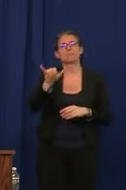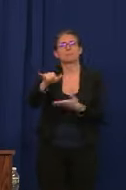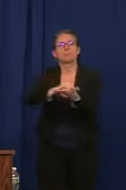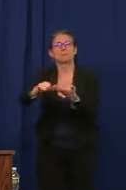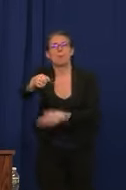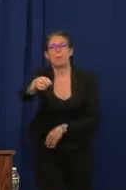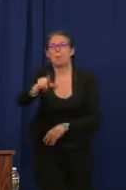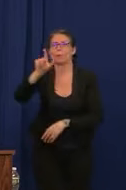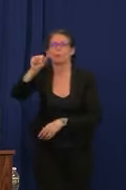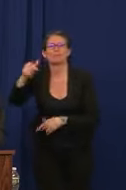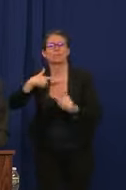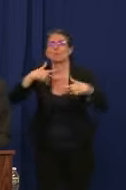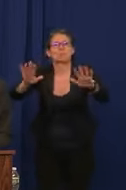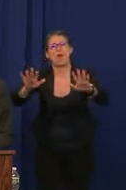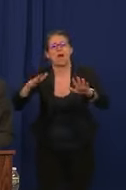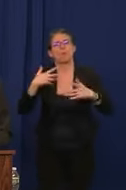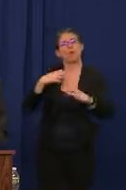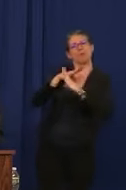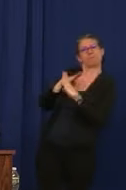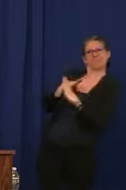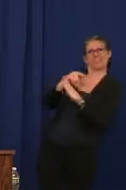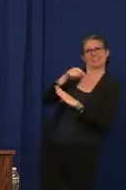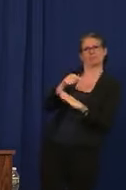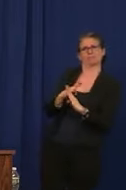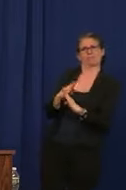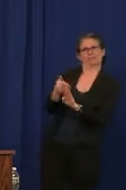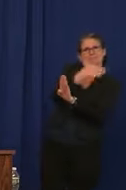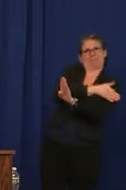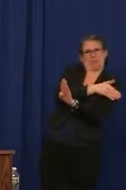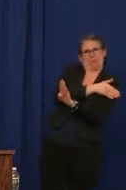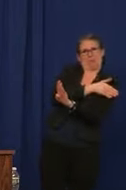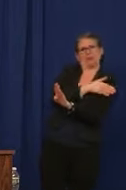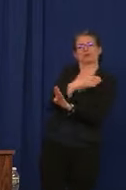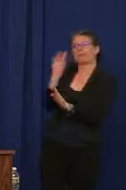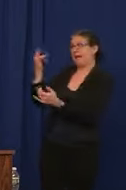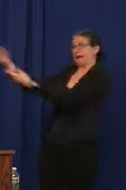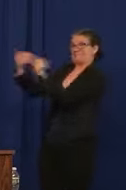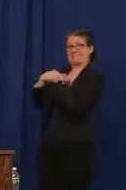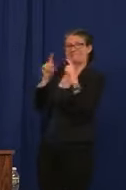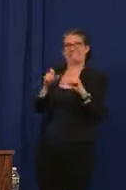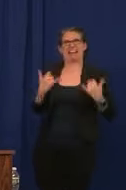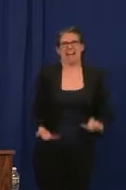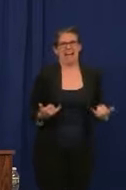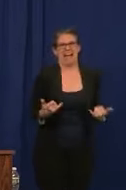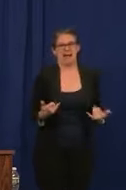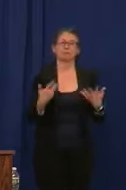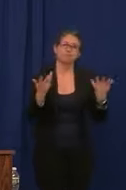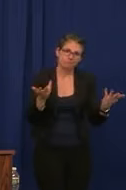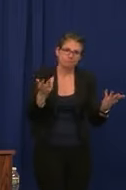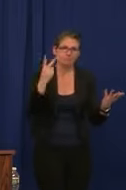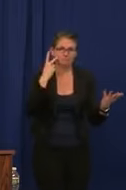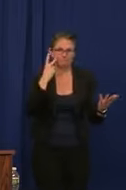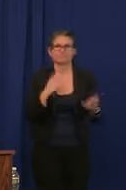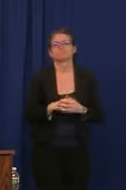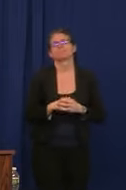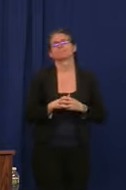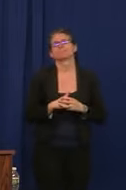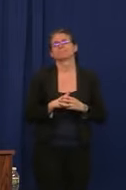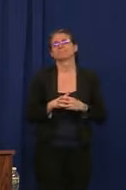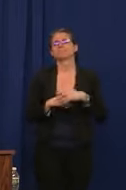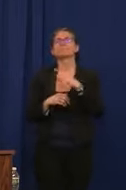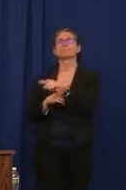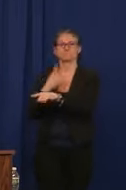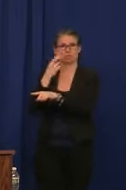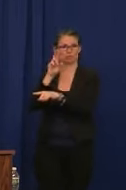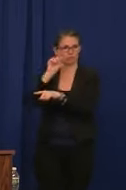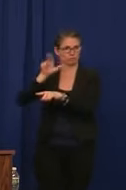surge. Thank you, Governor. And Steve, in addition, although I haven't seen the numbers for a few days, the last